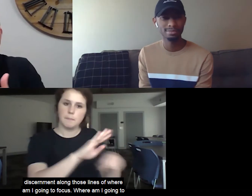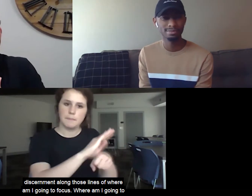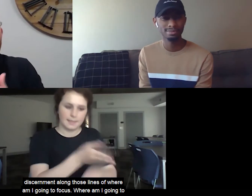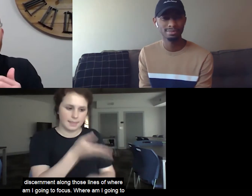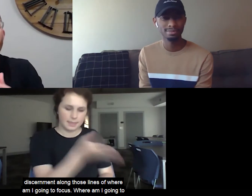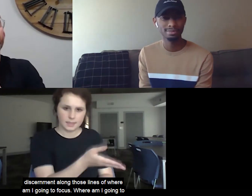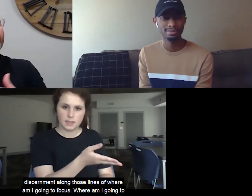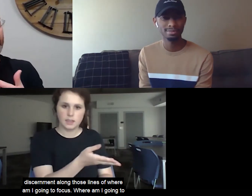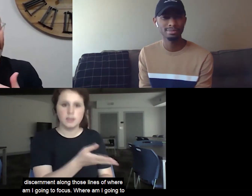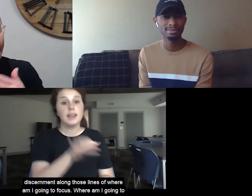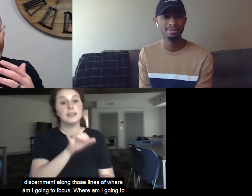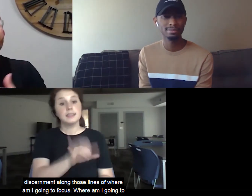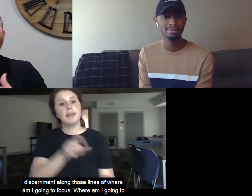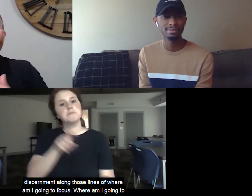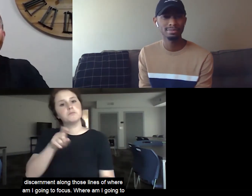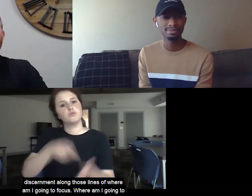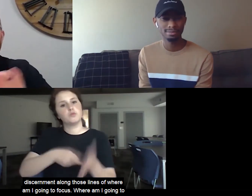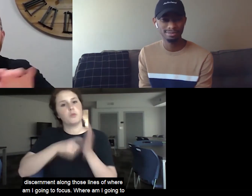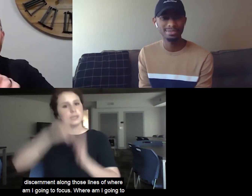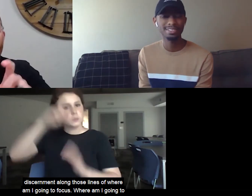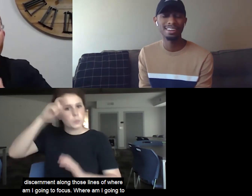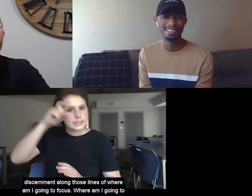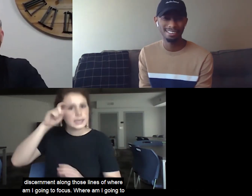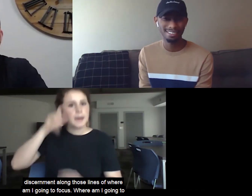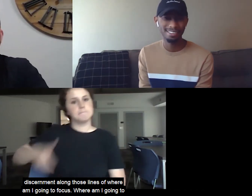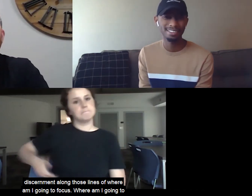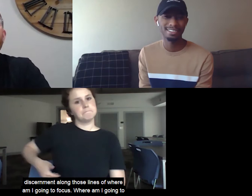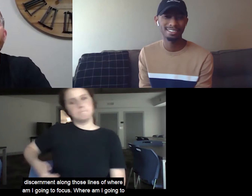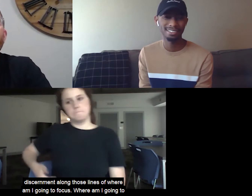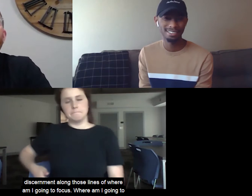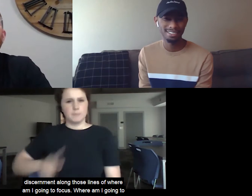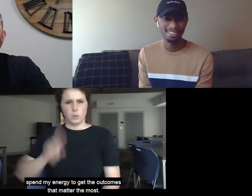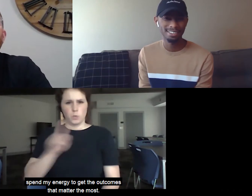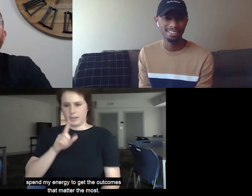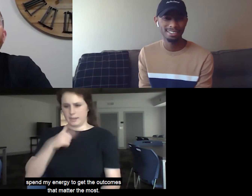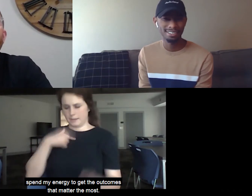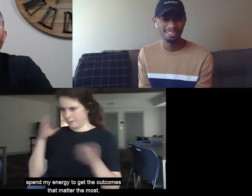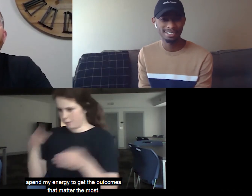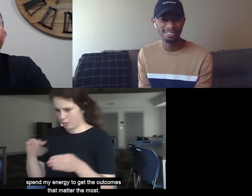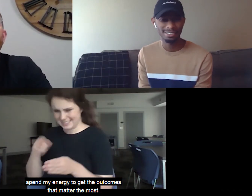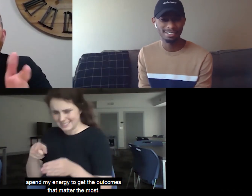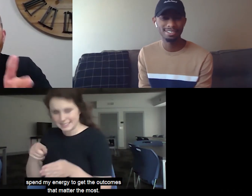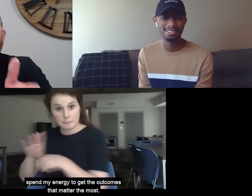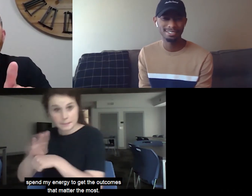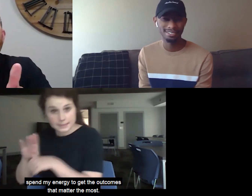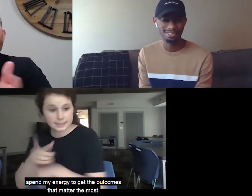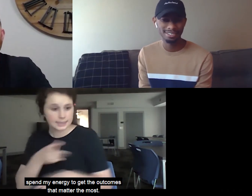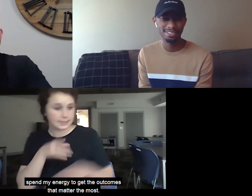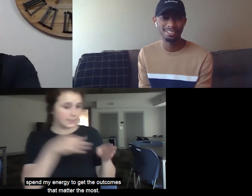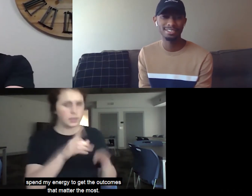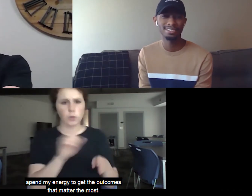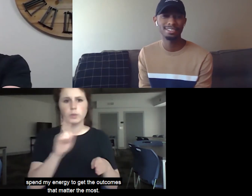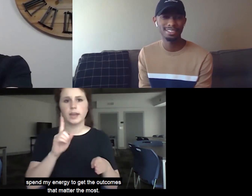comes with wisdom, discernment along those lines of, where am I going to focus? Where am I going to spend my